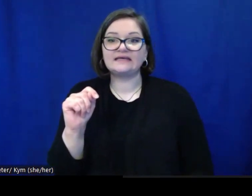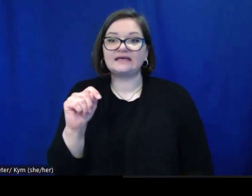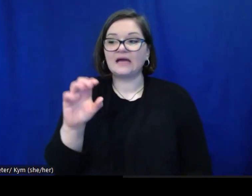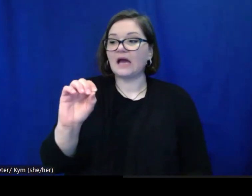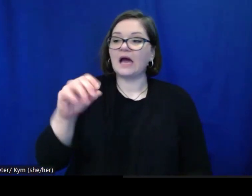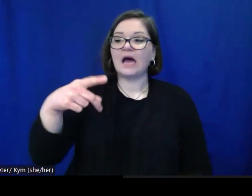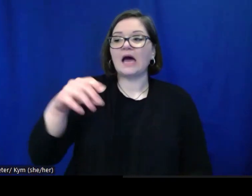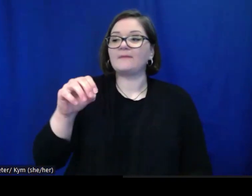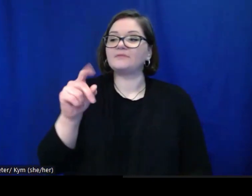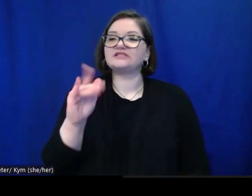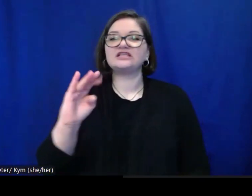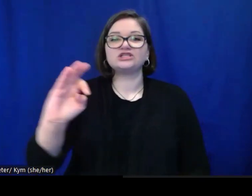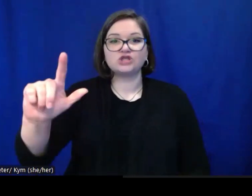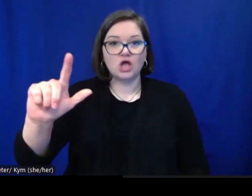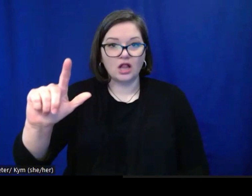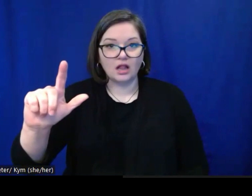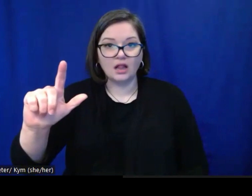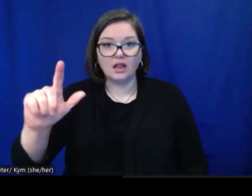Oppositional. Yes.